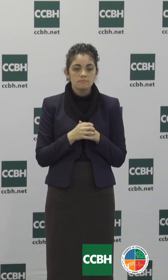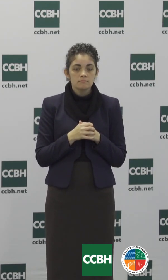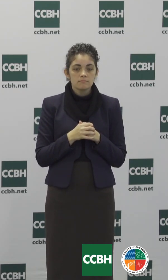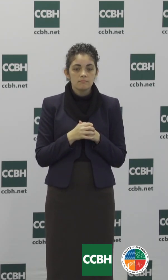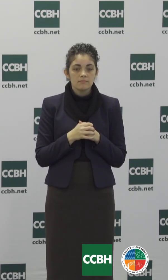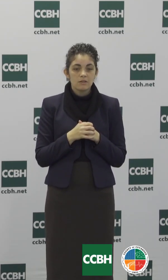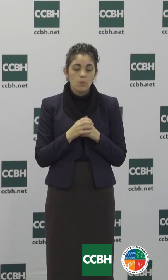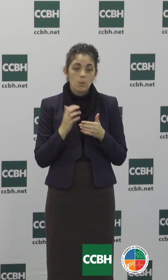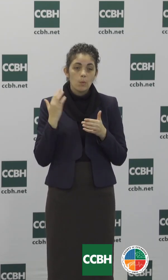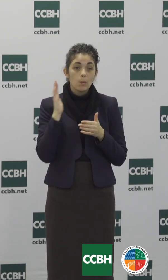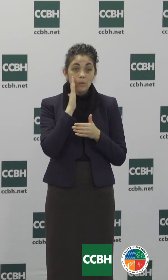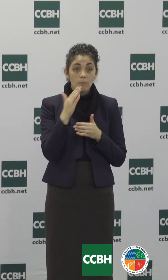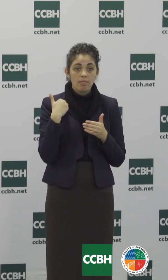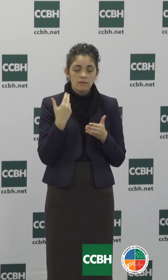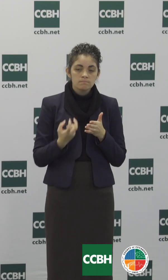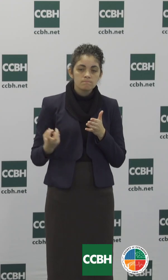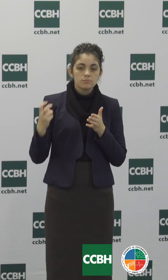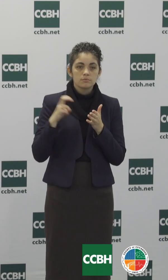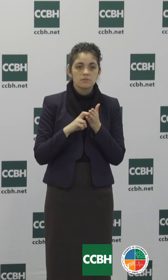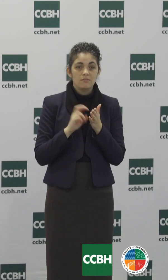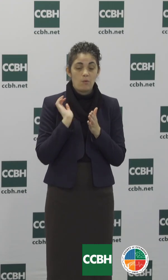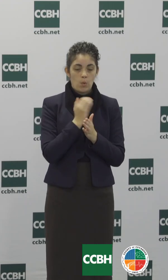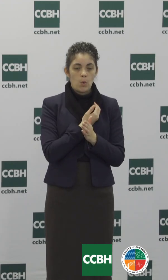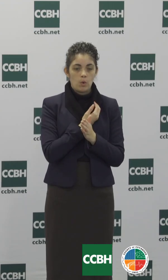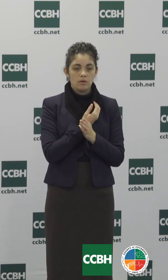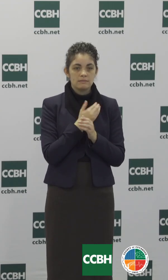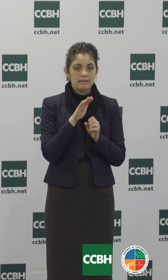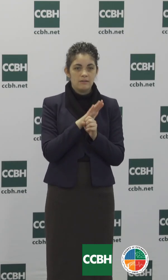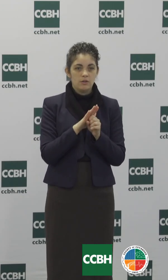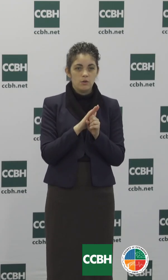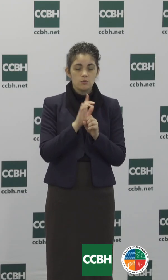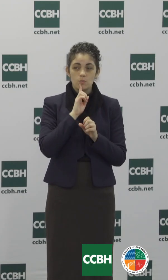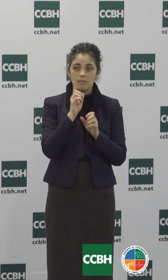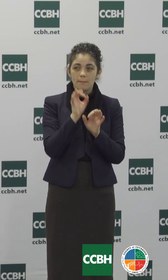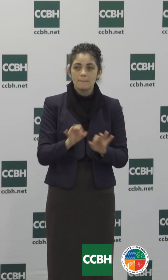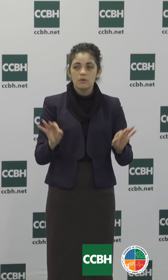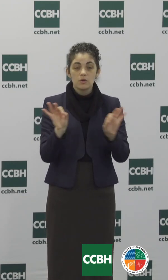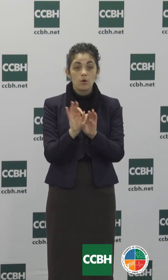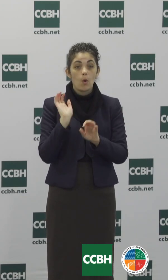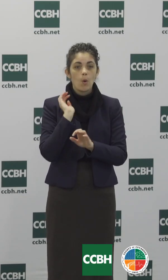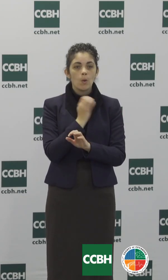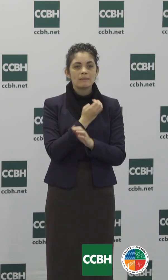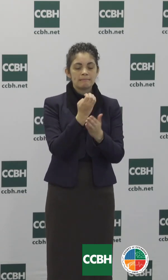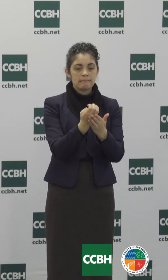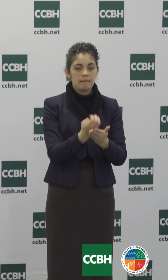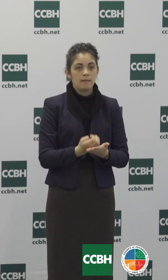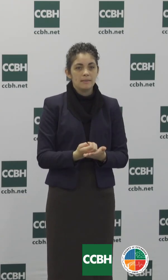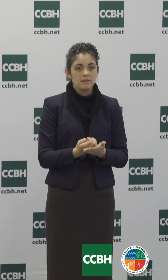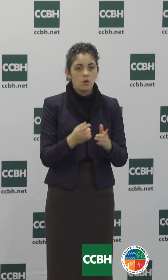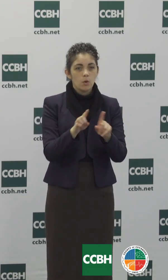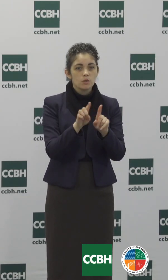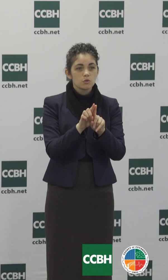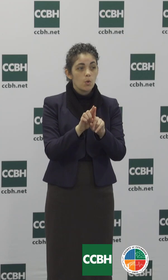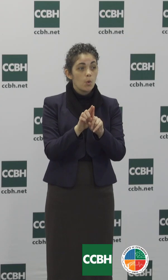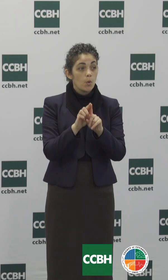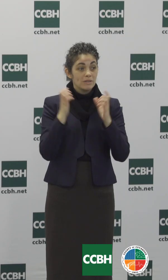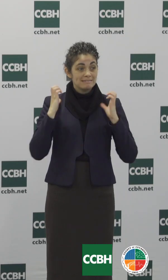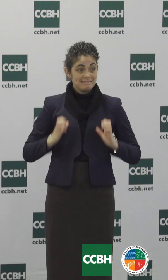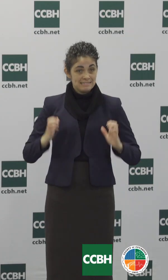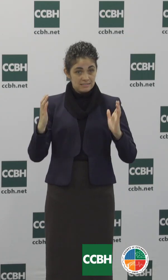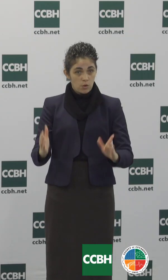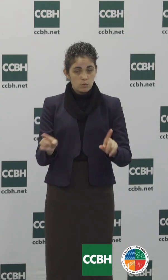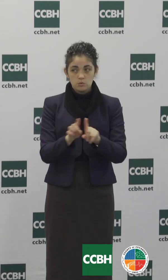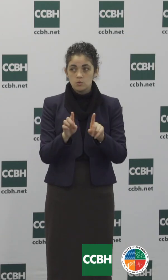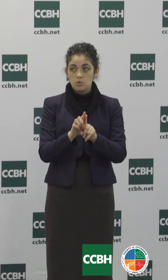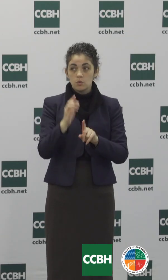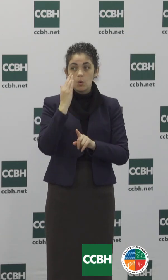stand back up the components of our society that are vital to our economy, to our citizens, and do that in